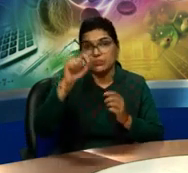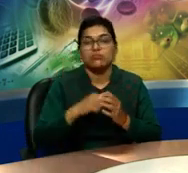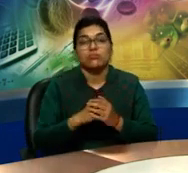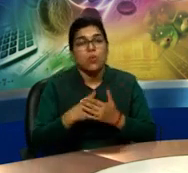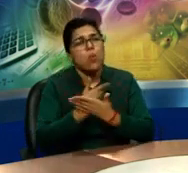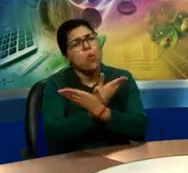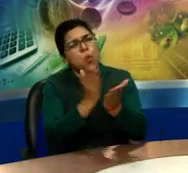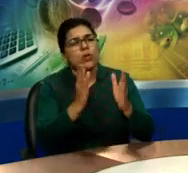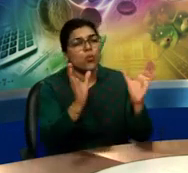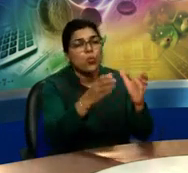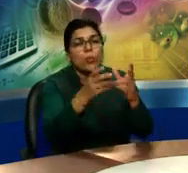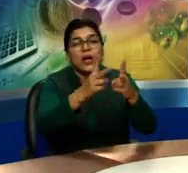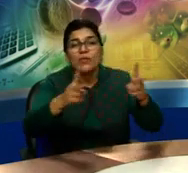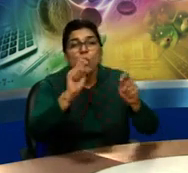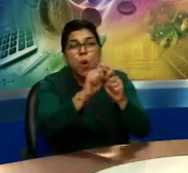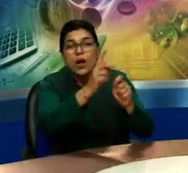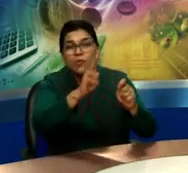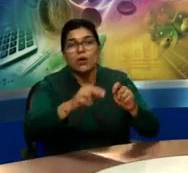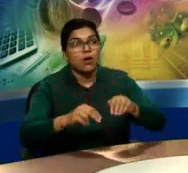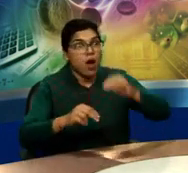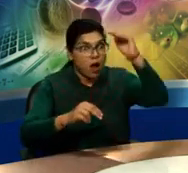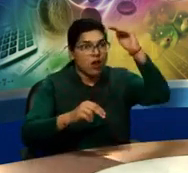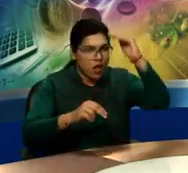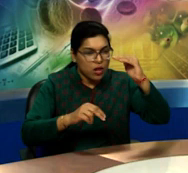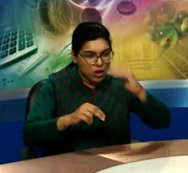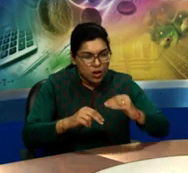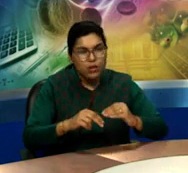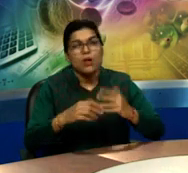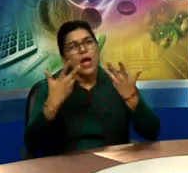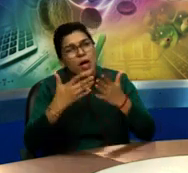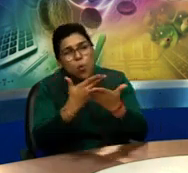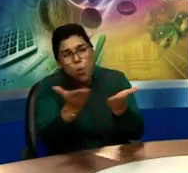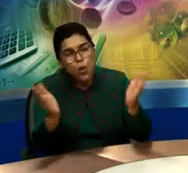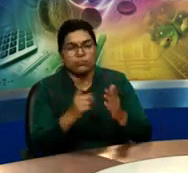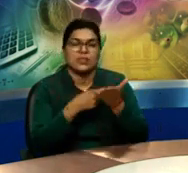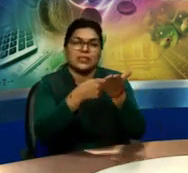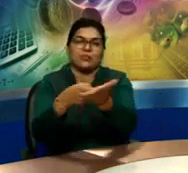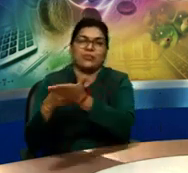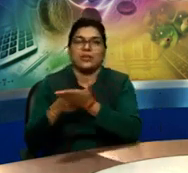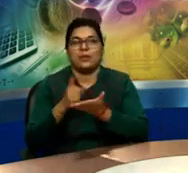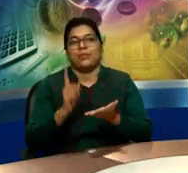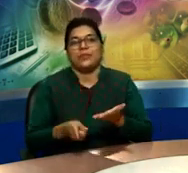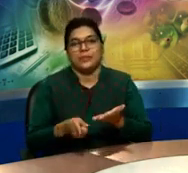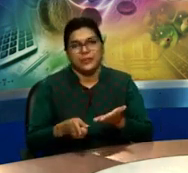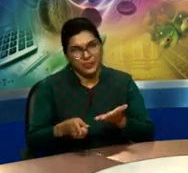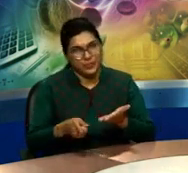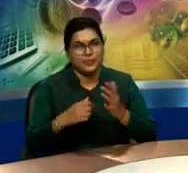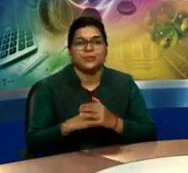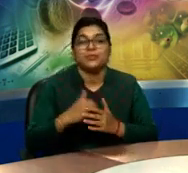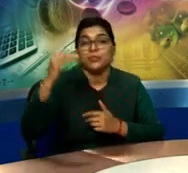The 10th point explains that we should have respect for all kind of work. Any work, whether